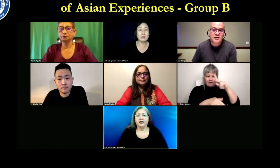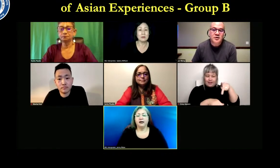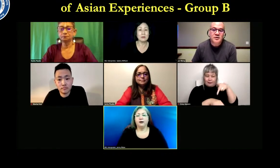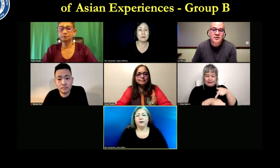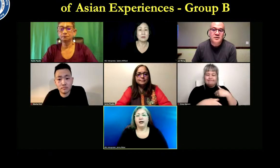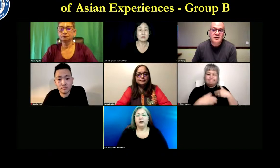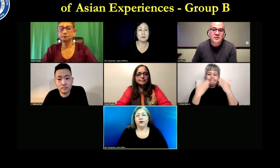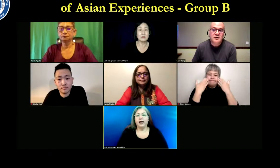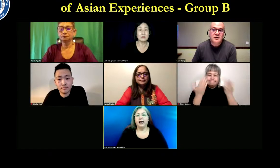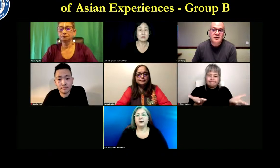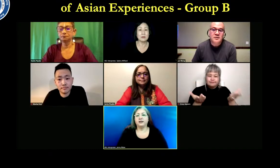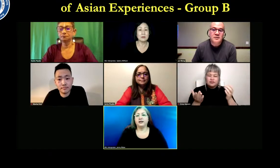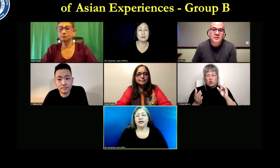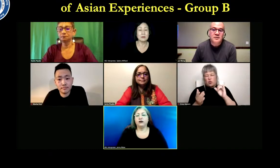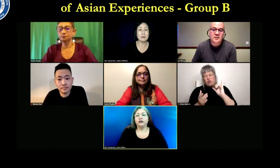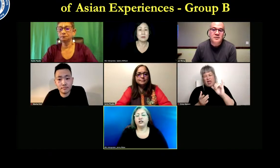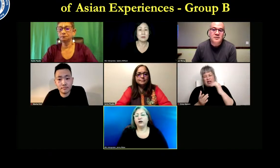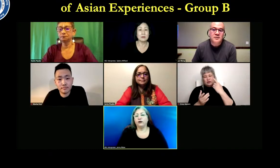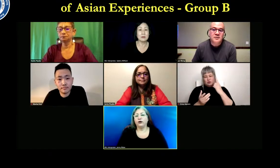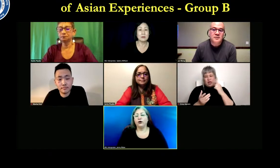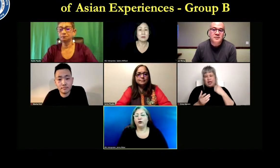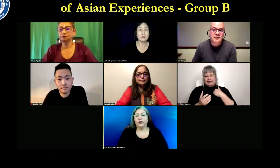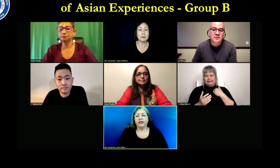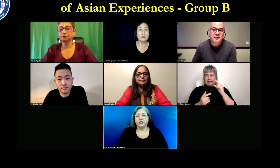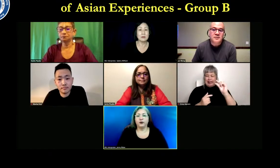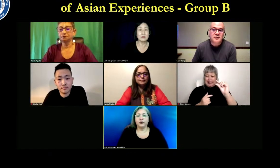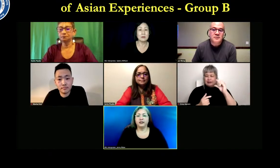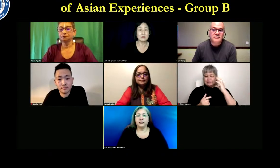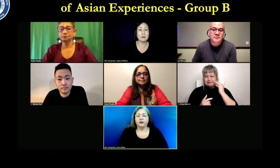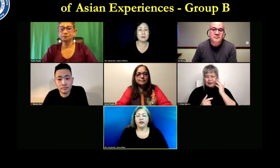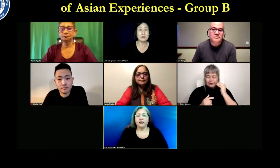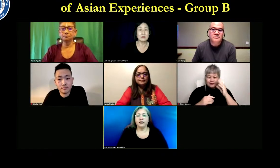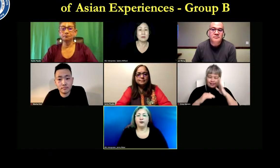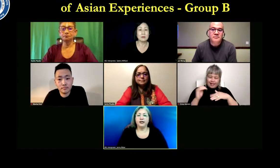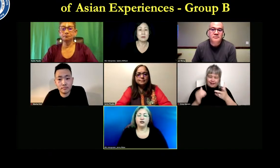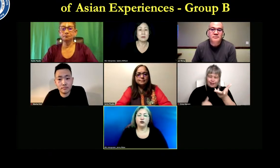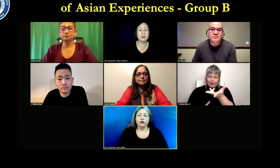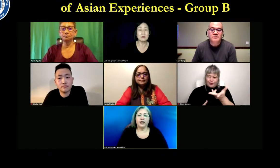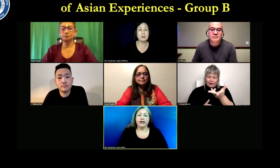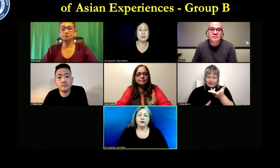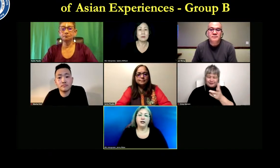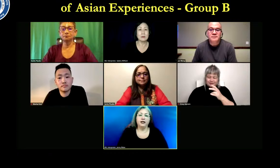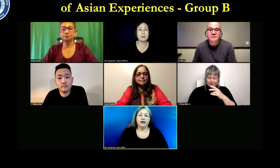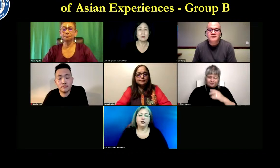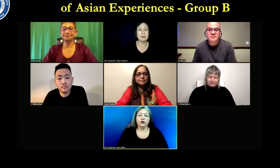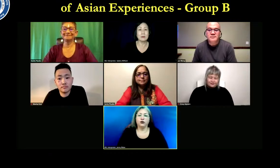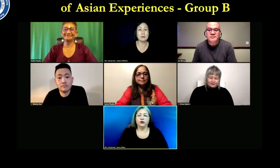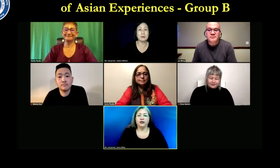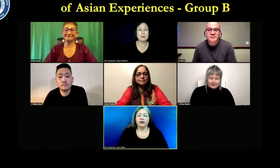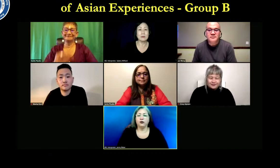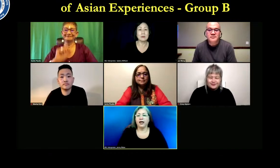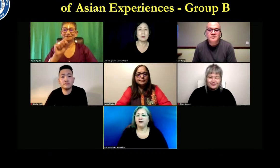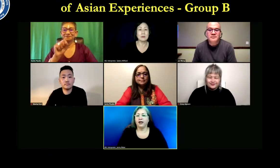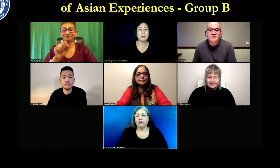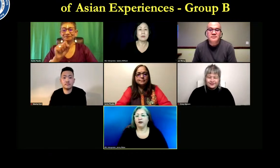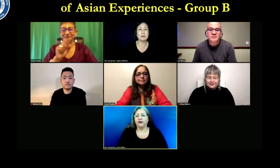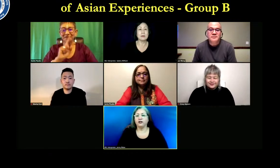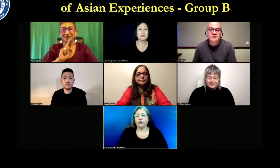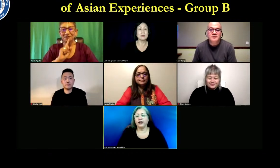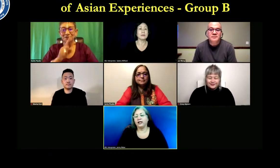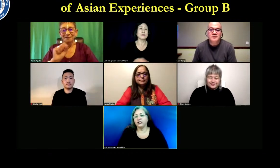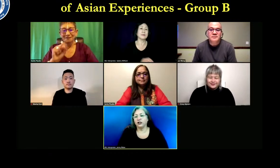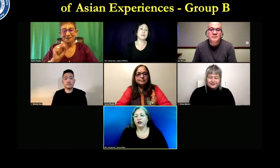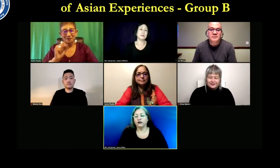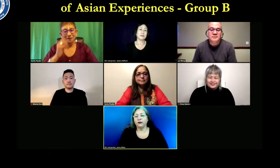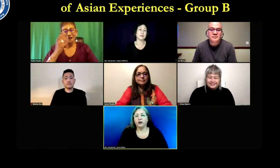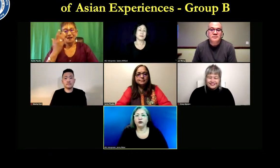desks. But perhaps they don't know what the experience is in being in a big school like in Manila. So they don't have that reference